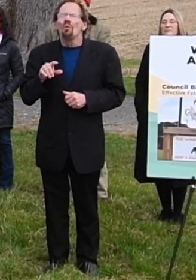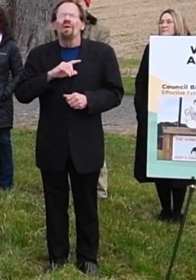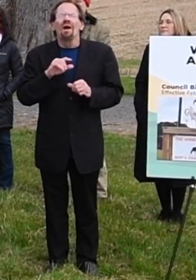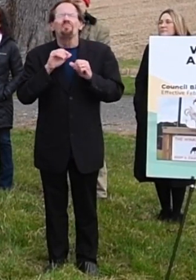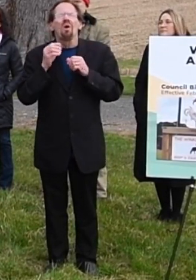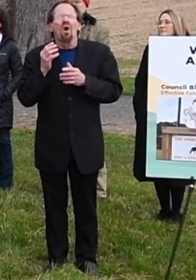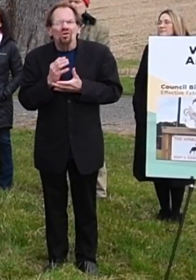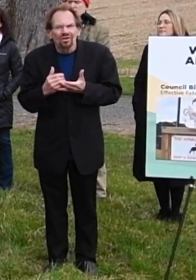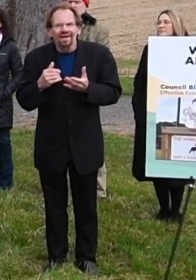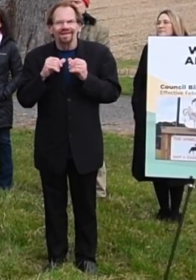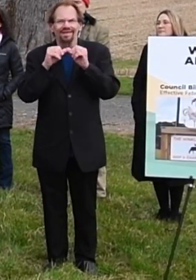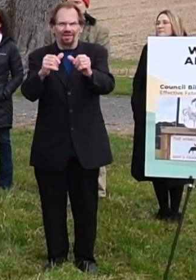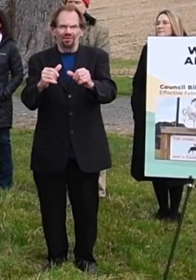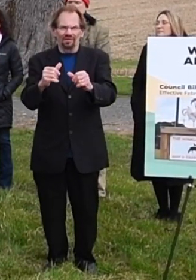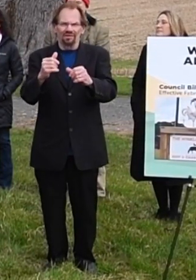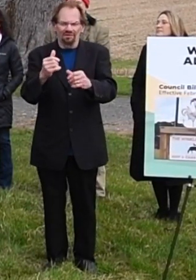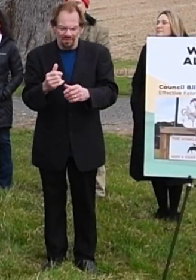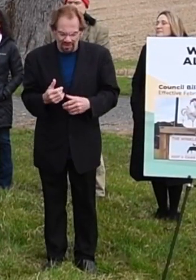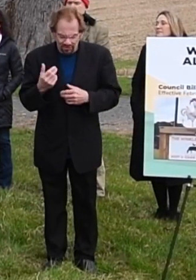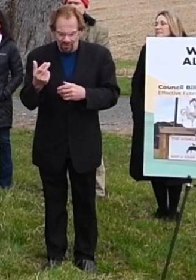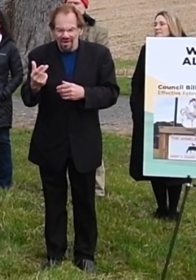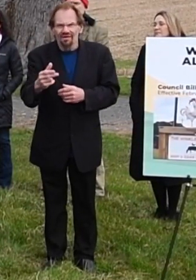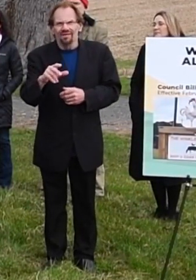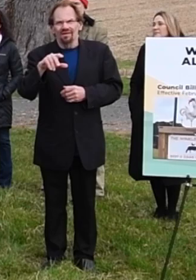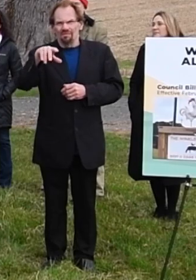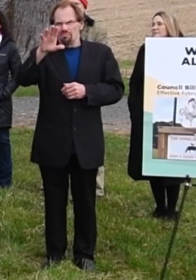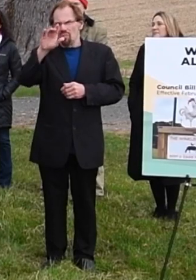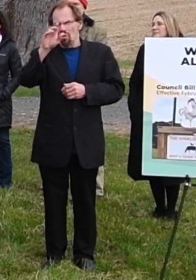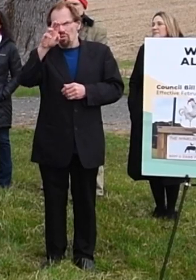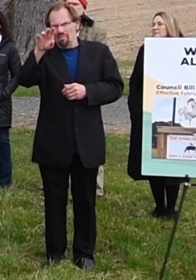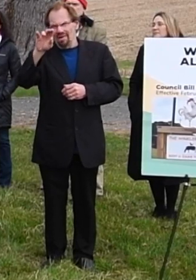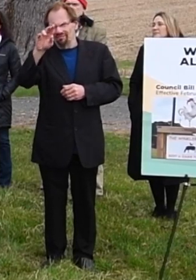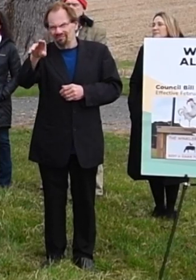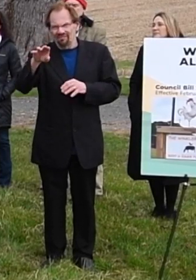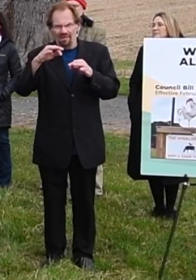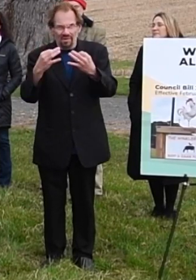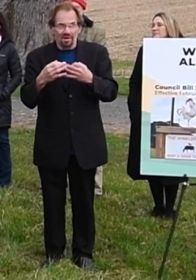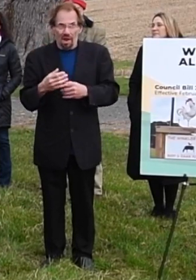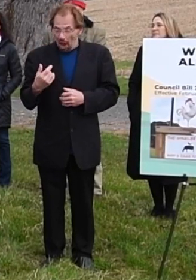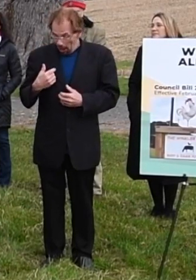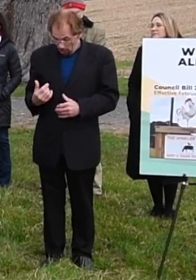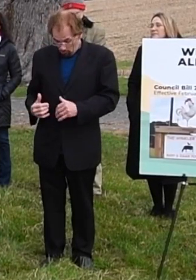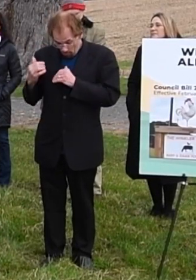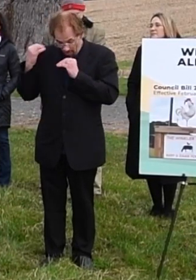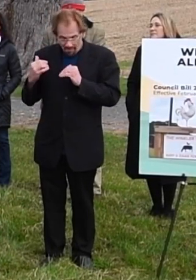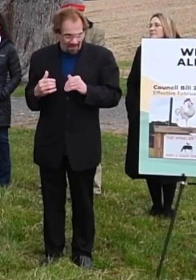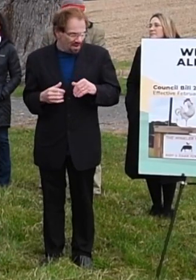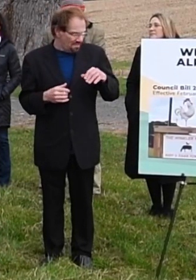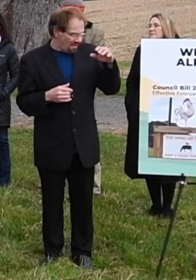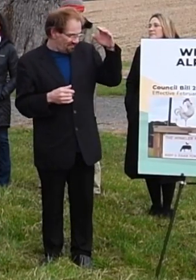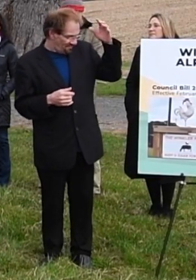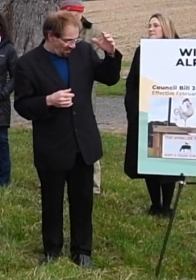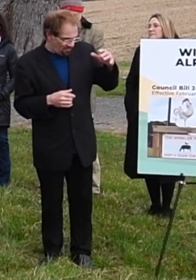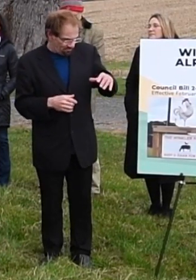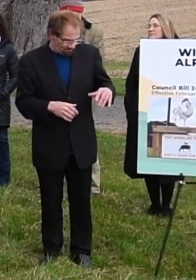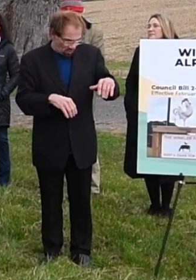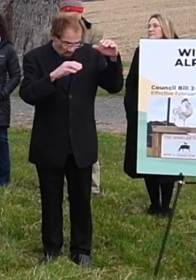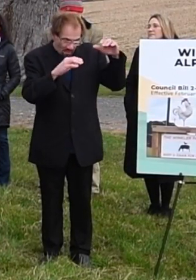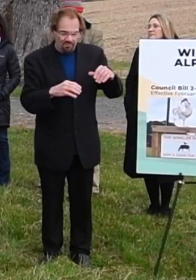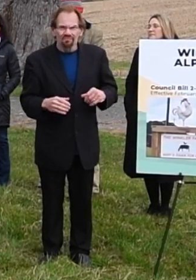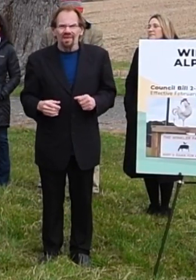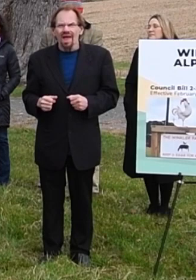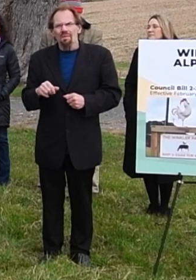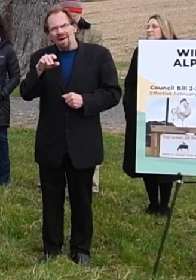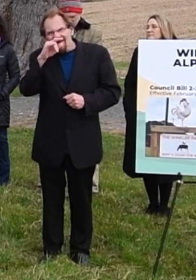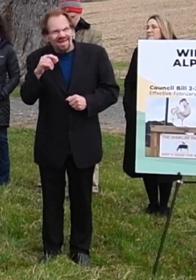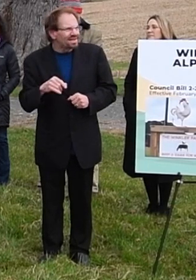the legacy of the Bowman family. My father grew up with the Bowmans, I grew up with the Bowmans and showed in 4-H with them, and my kids